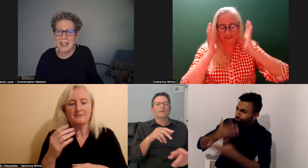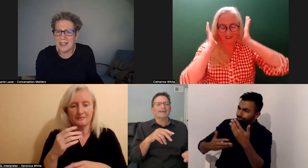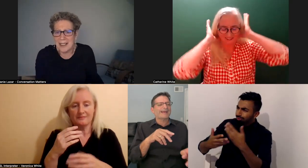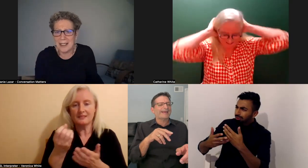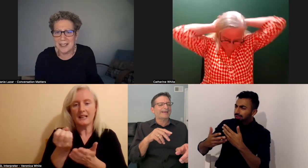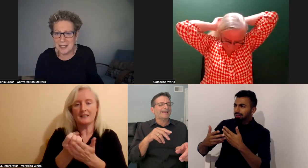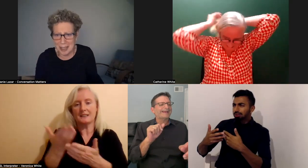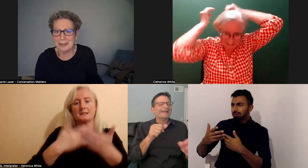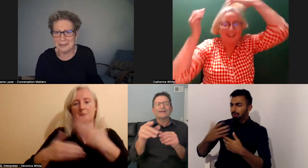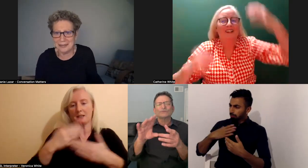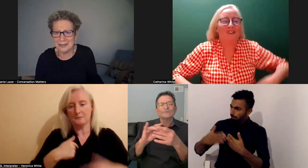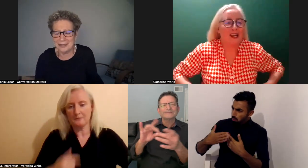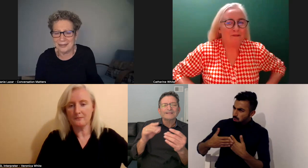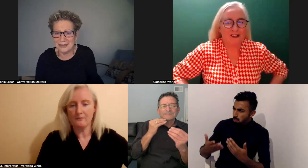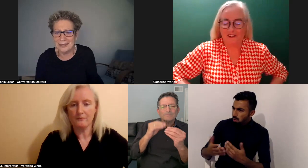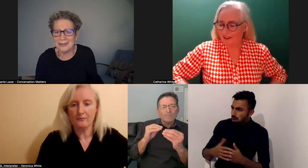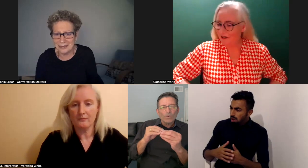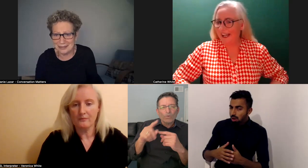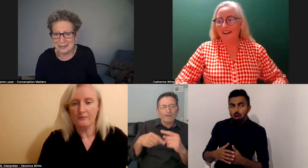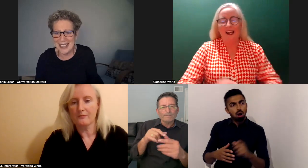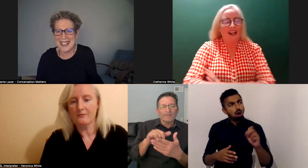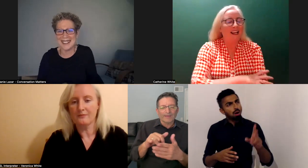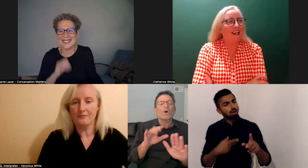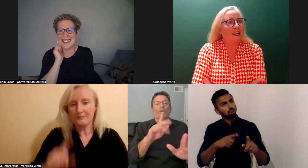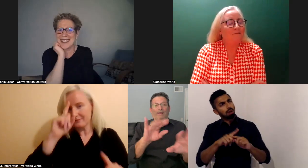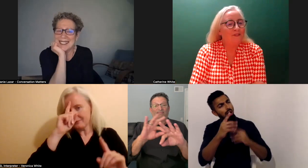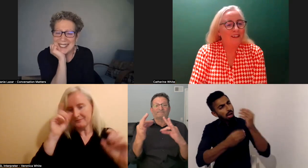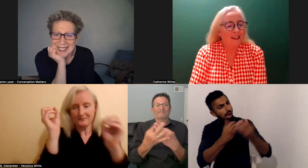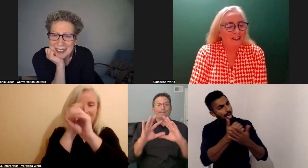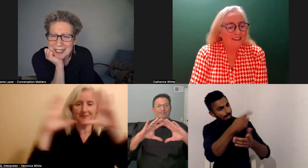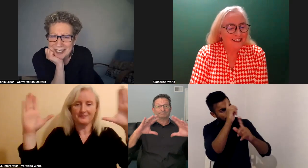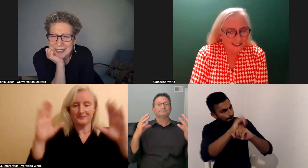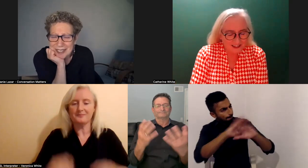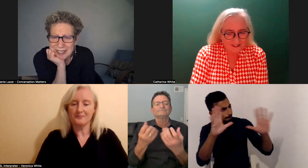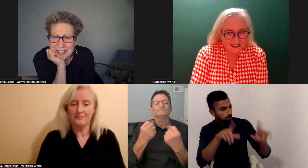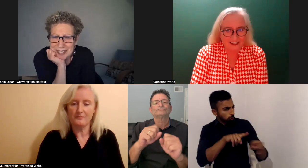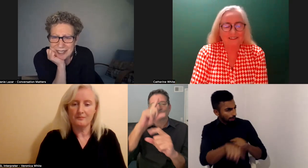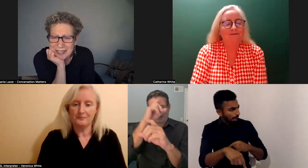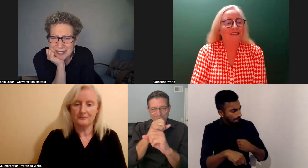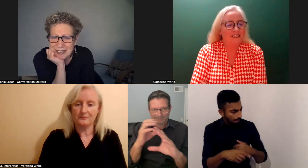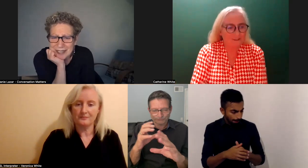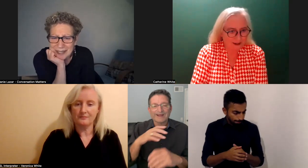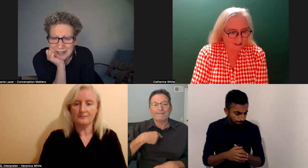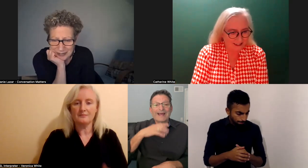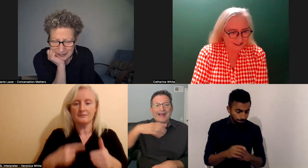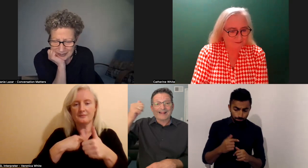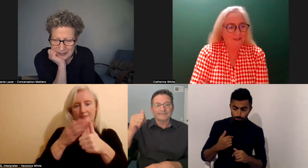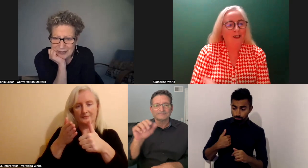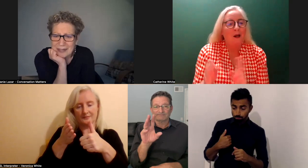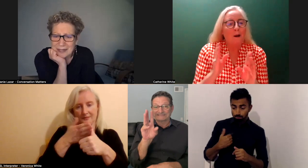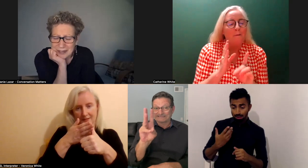because yeah. Try and picture it. Okay. The eldest of 6, deaf